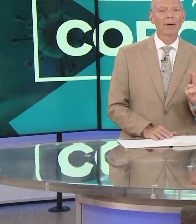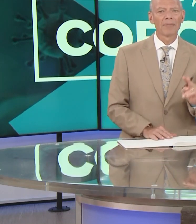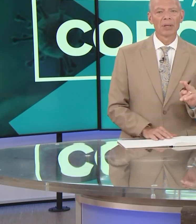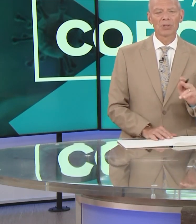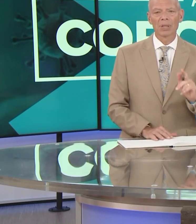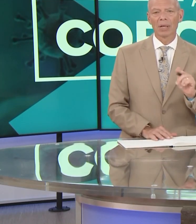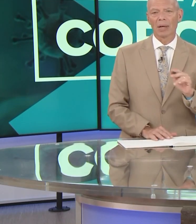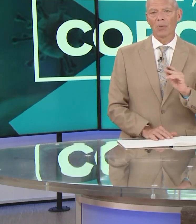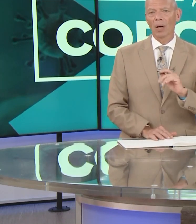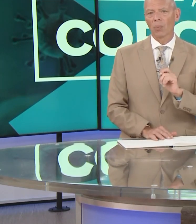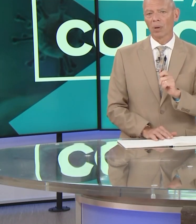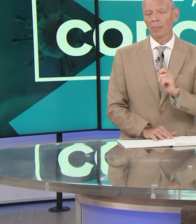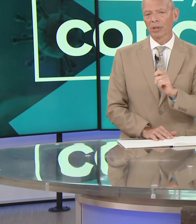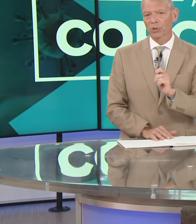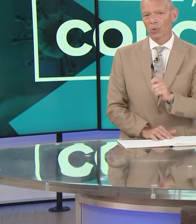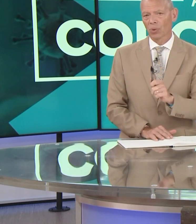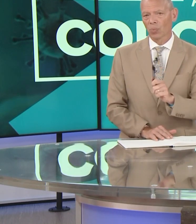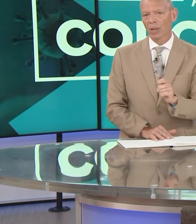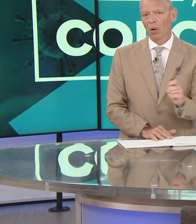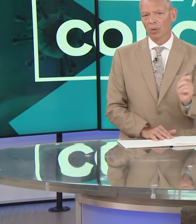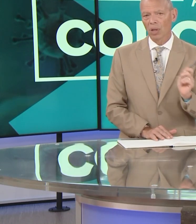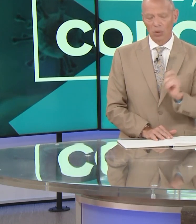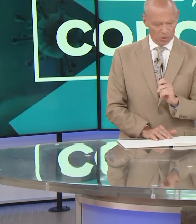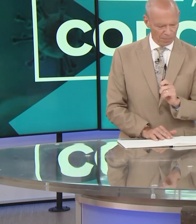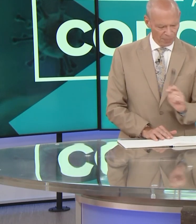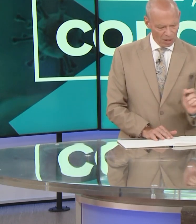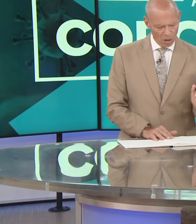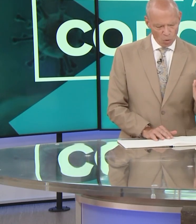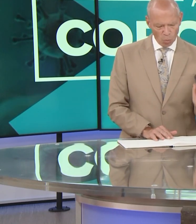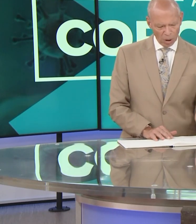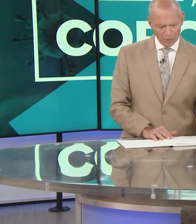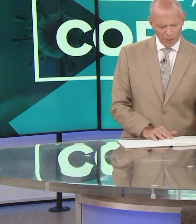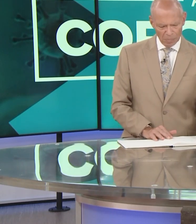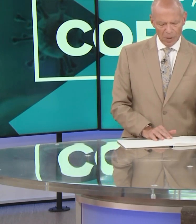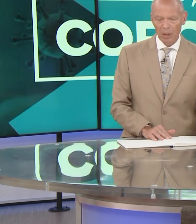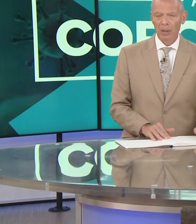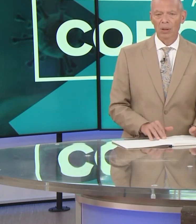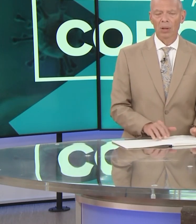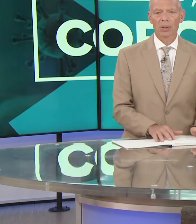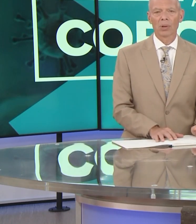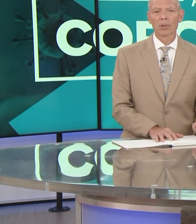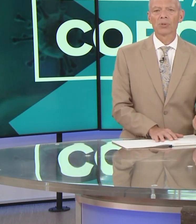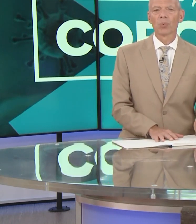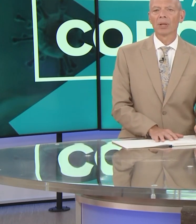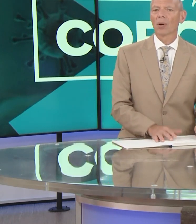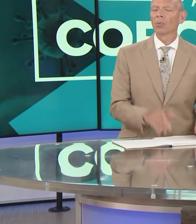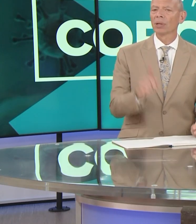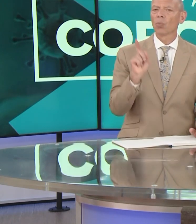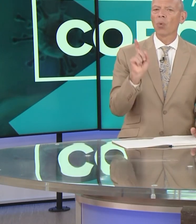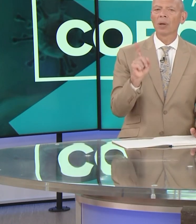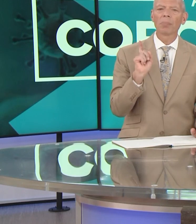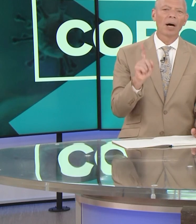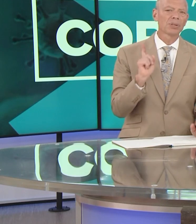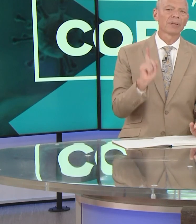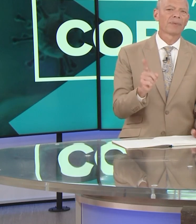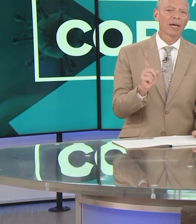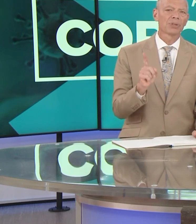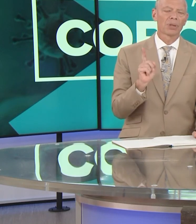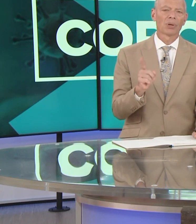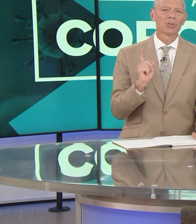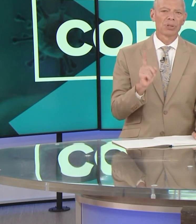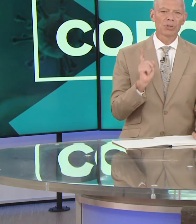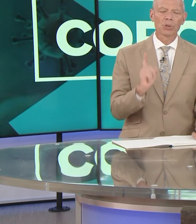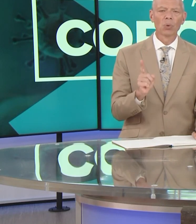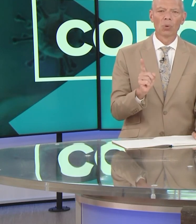came out of this that I want to make sure we all note. One of them occurs when only one positive